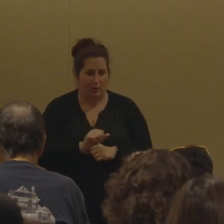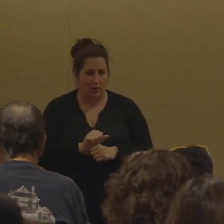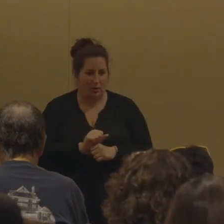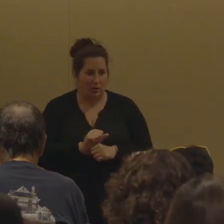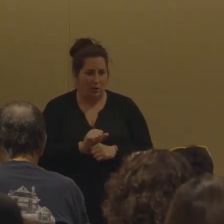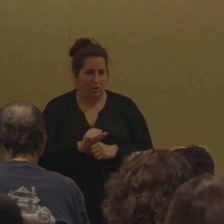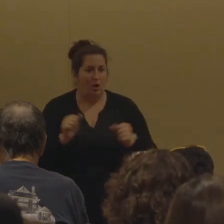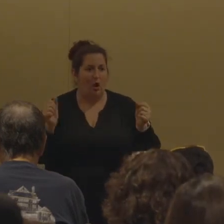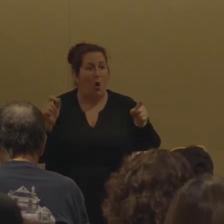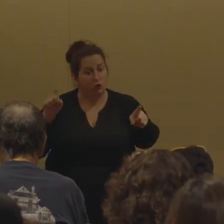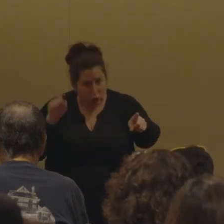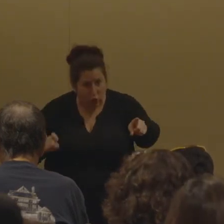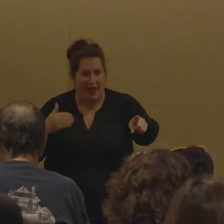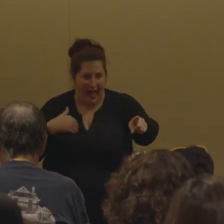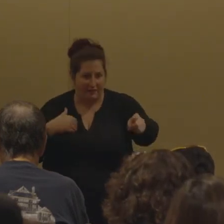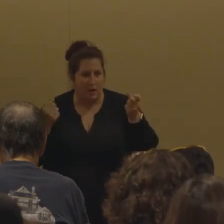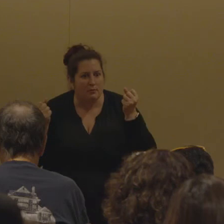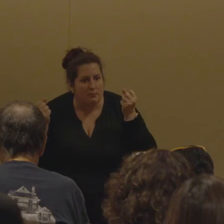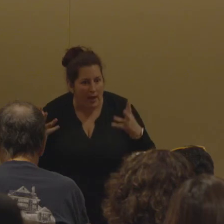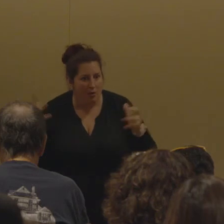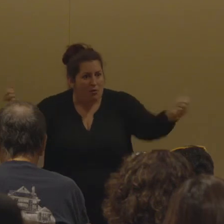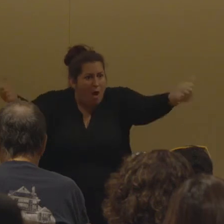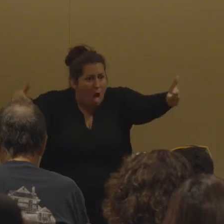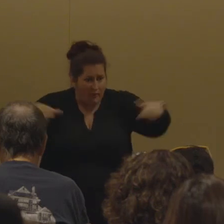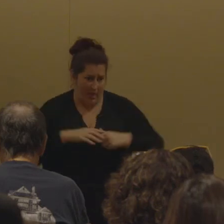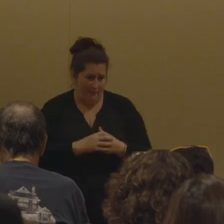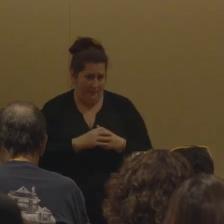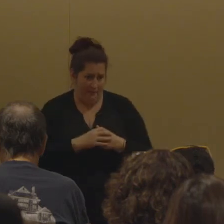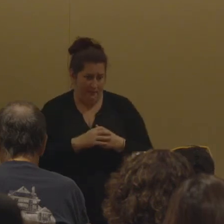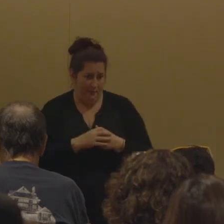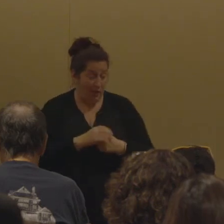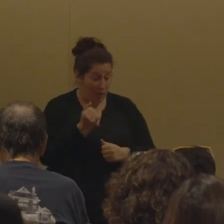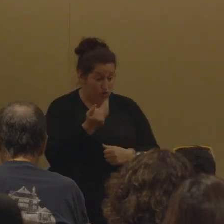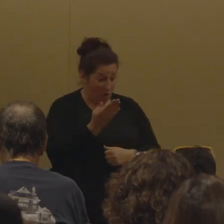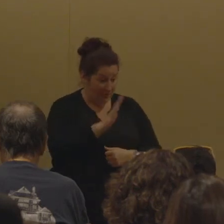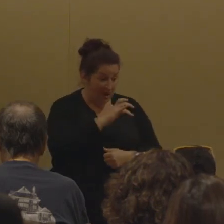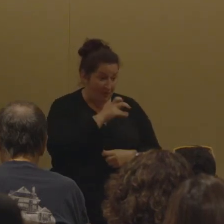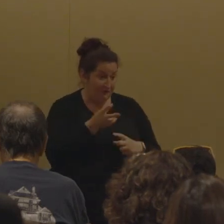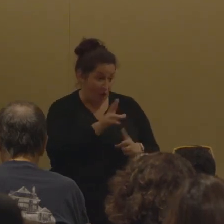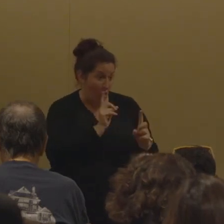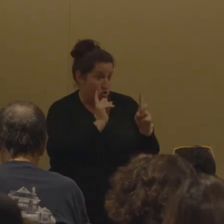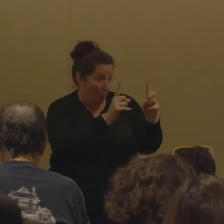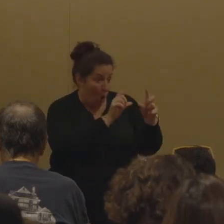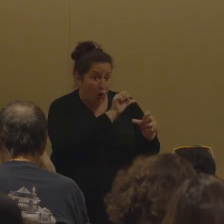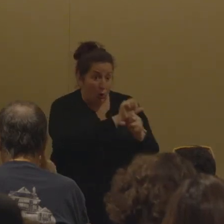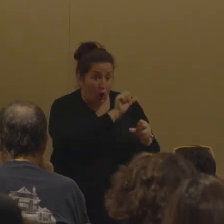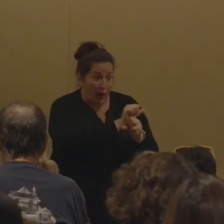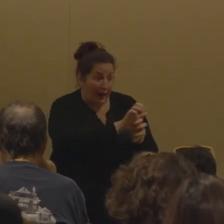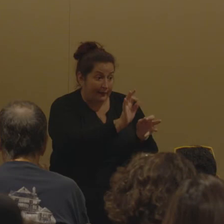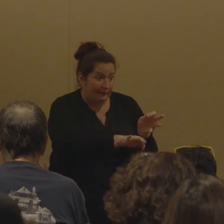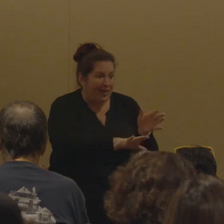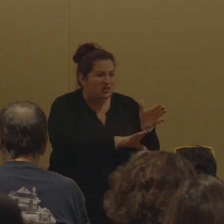of them. Yeah, should have a job. Also, the job, whether it's not their vocational goal, but just working,